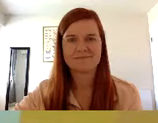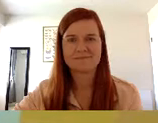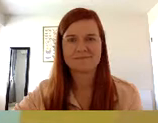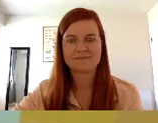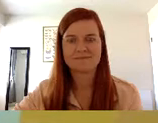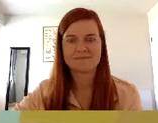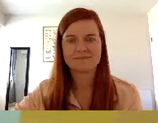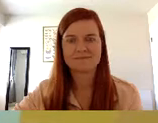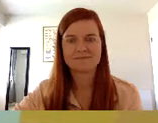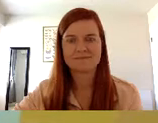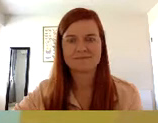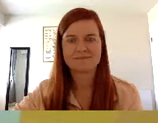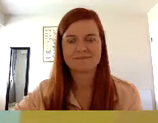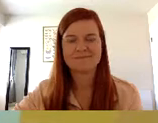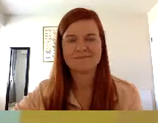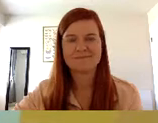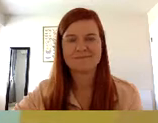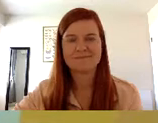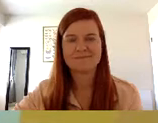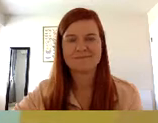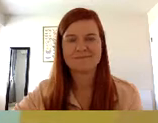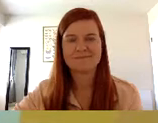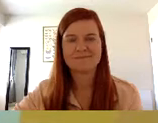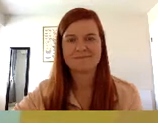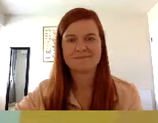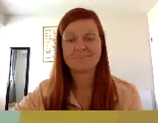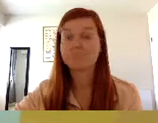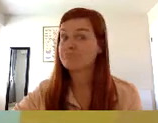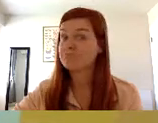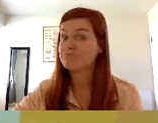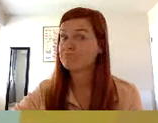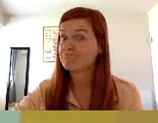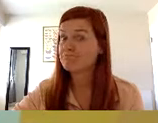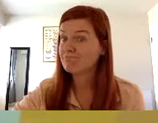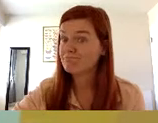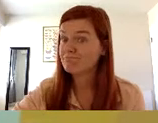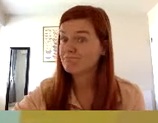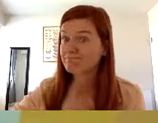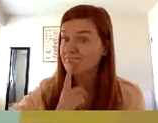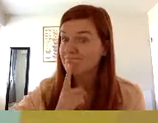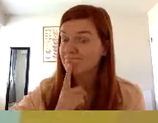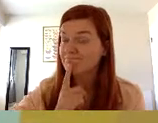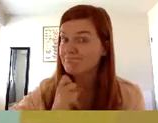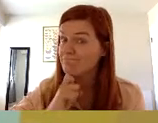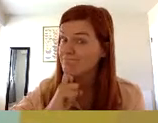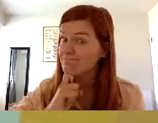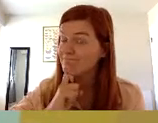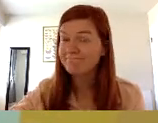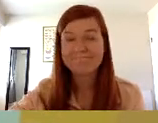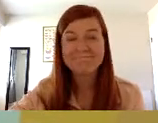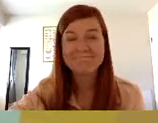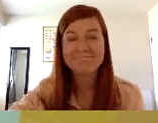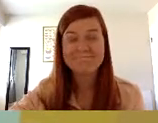do the dishes?" "Now, can you guess what that duck, the dog, and the cat each